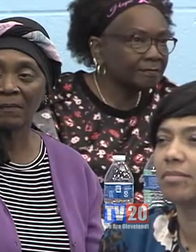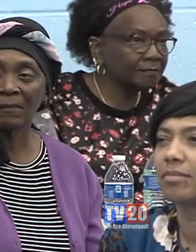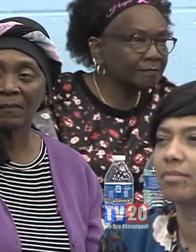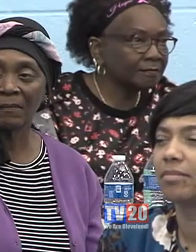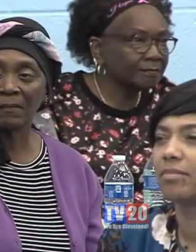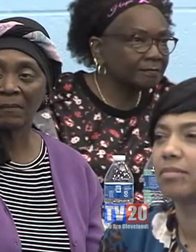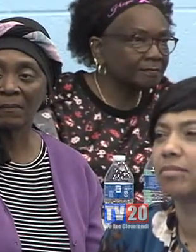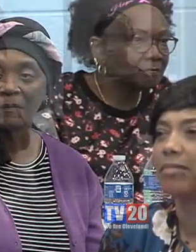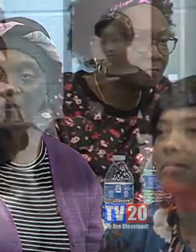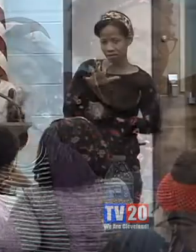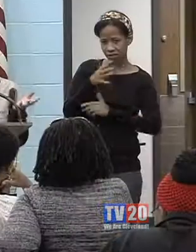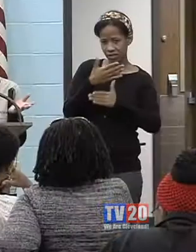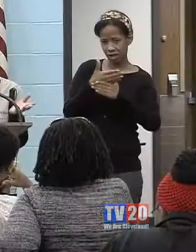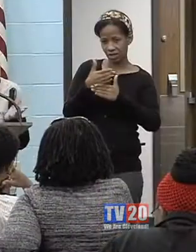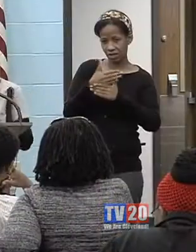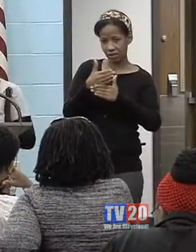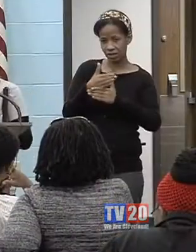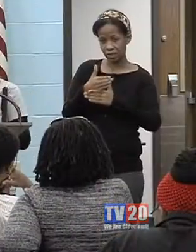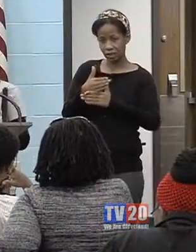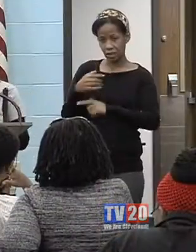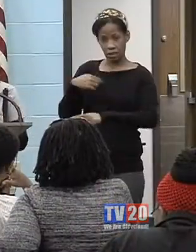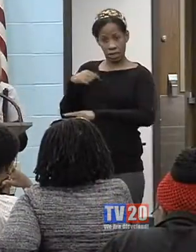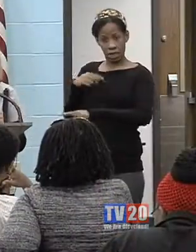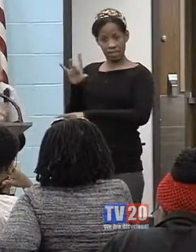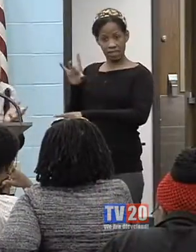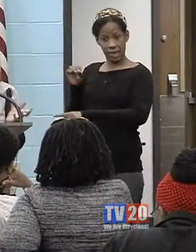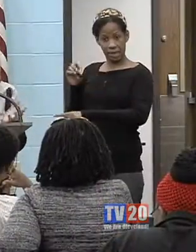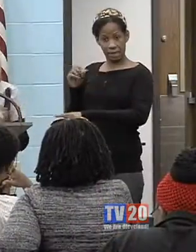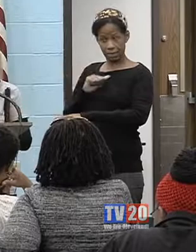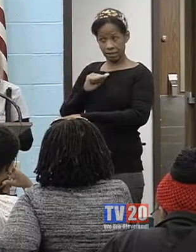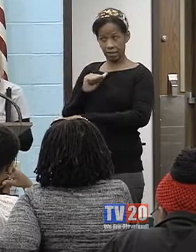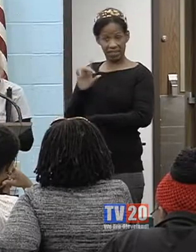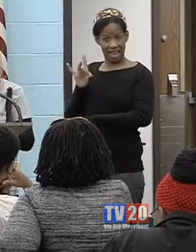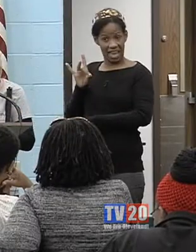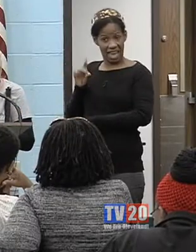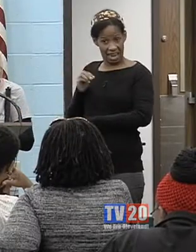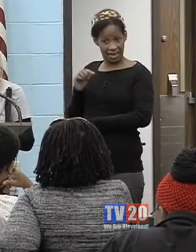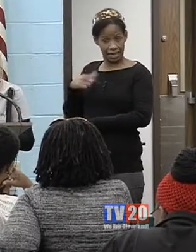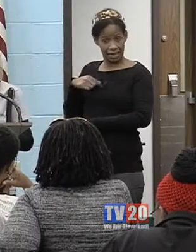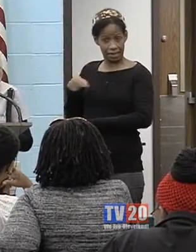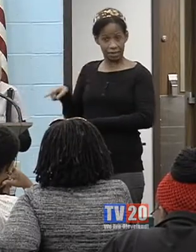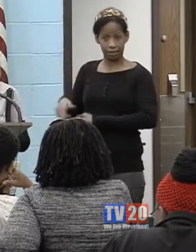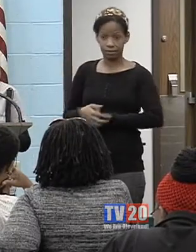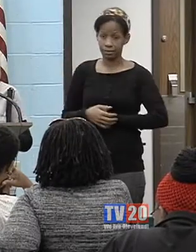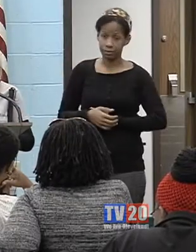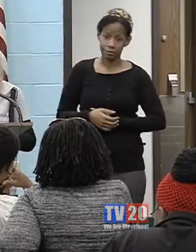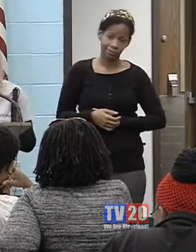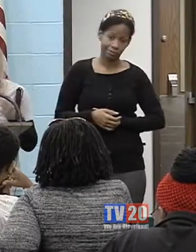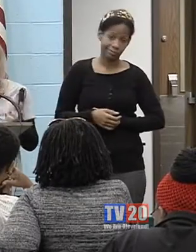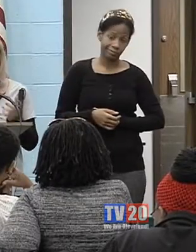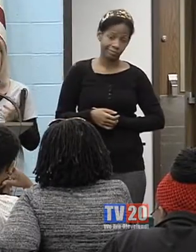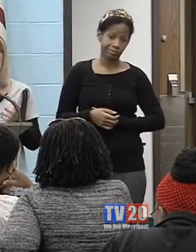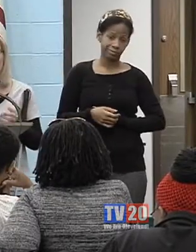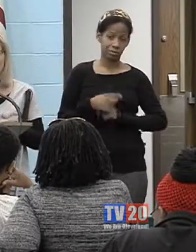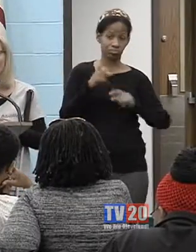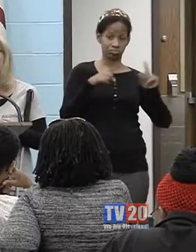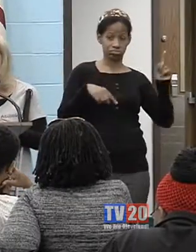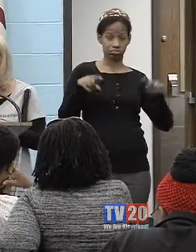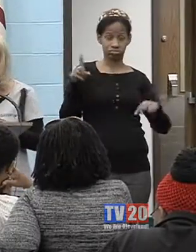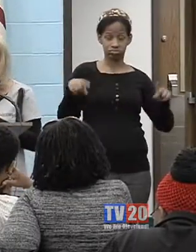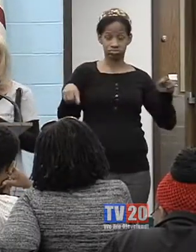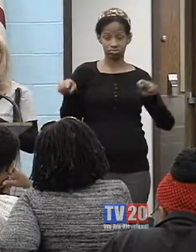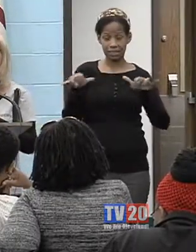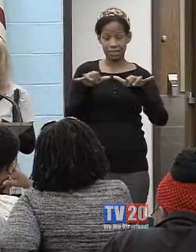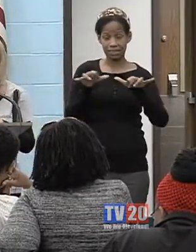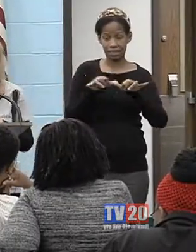average, or 16. Mm-hmm. I need 80. So otherwise I won't be able to see it. So large print for